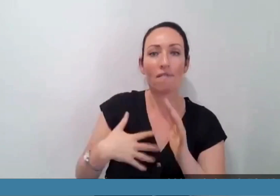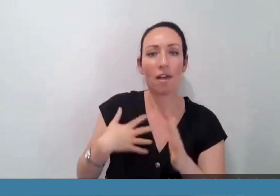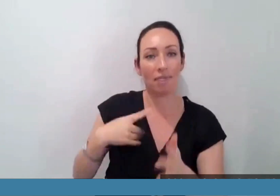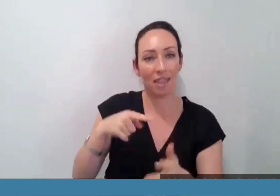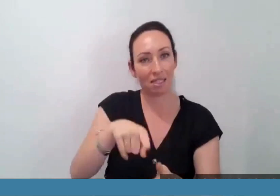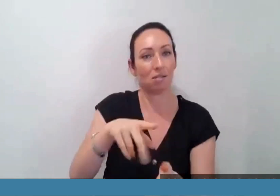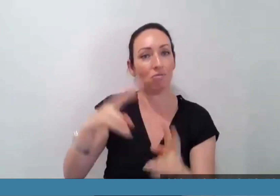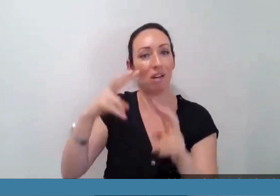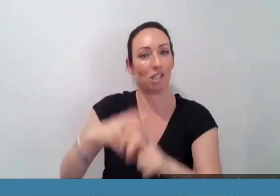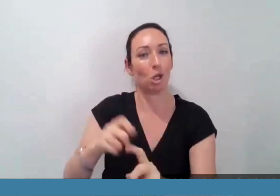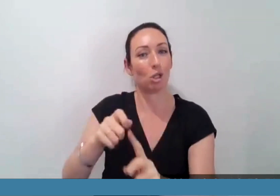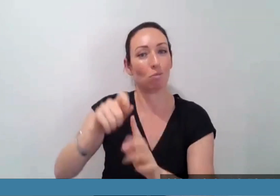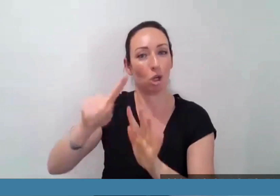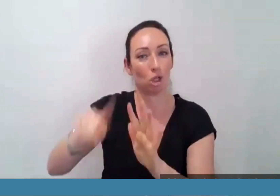research project, and welcome the question.